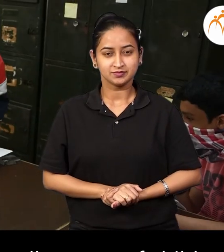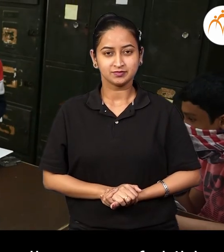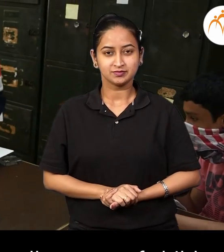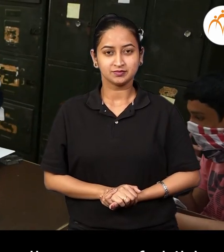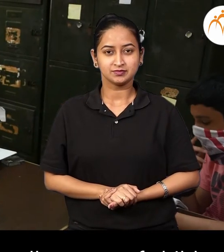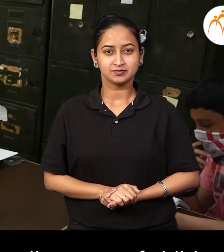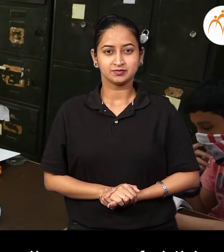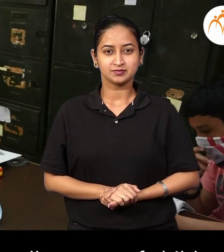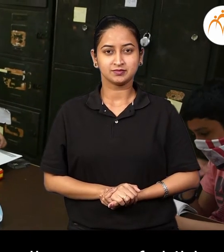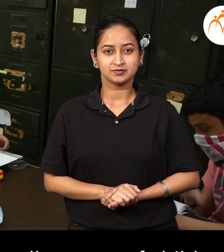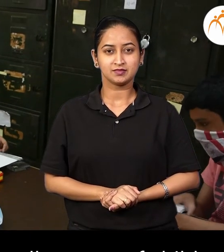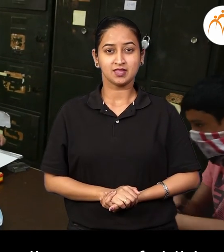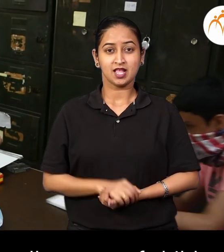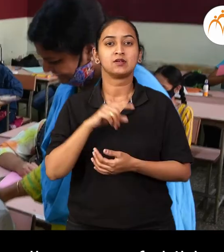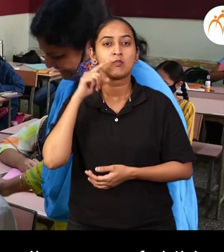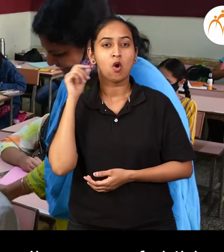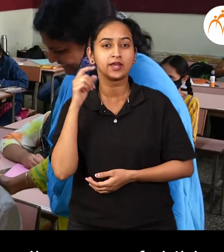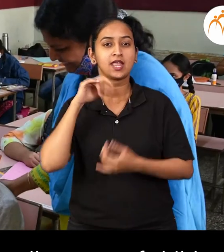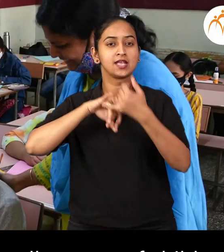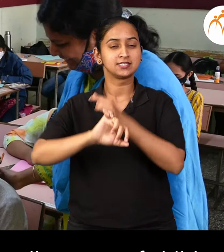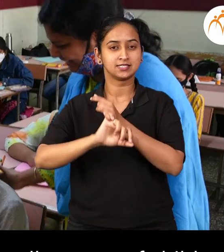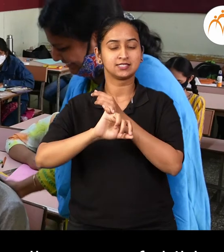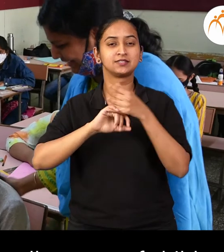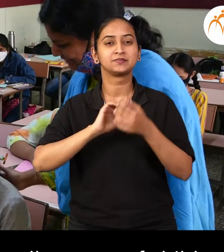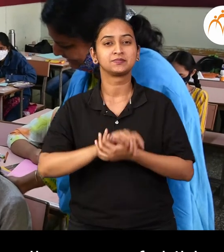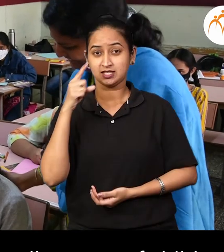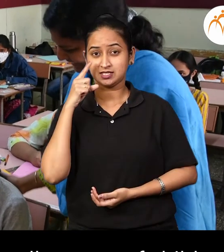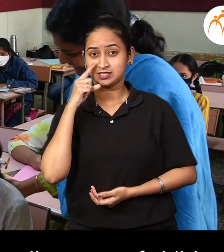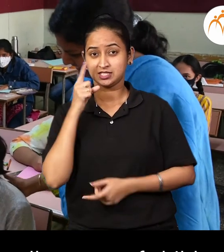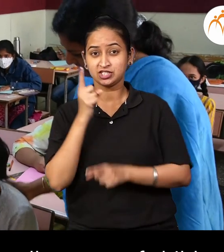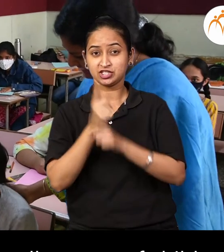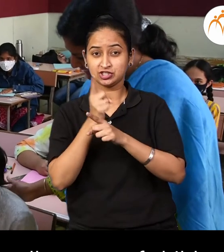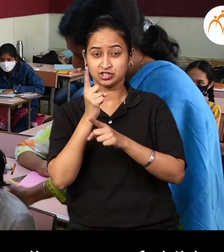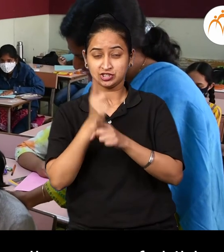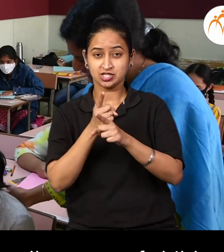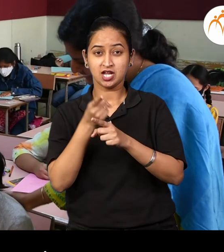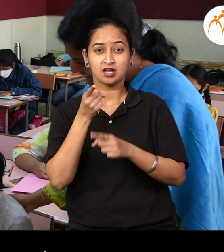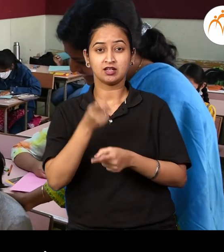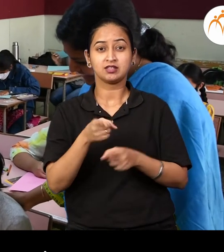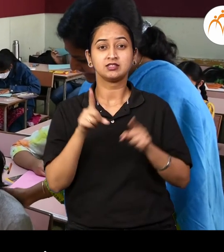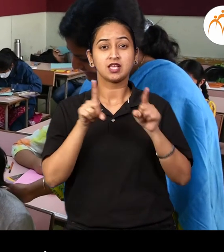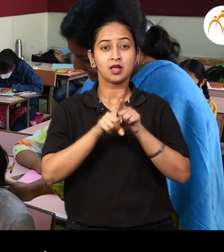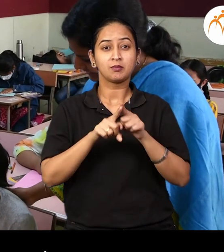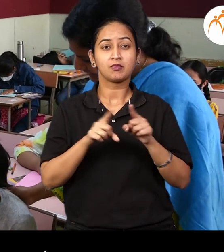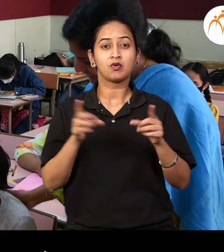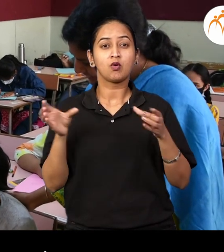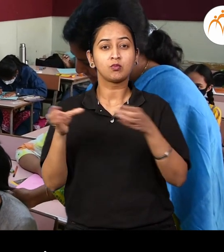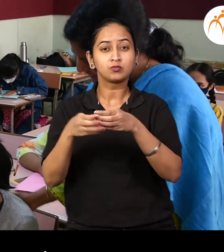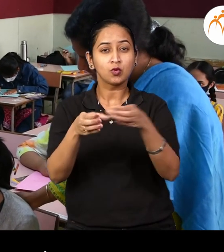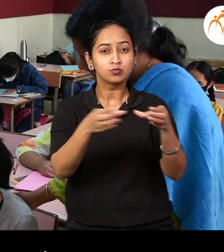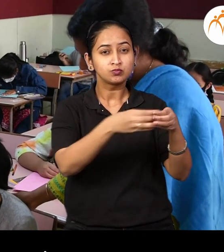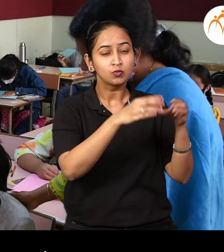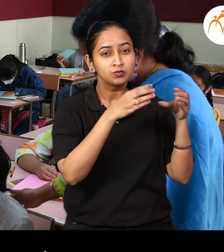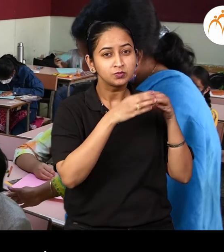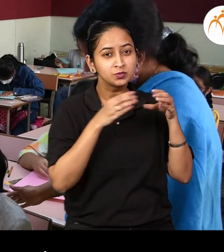Sania's teacher makes small groups of children to play with the